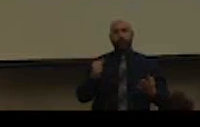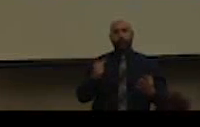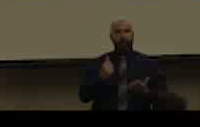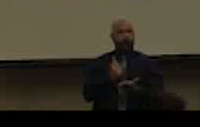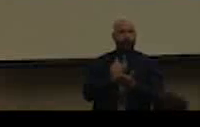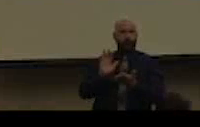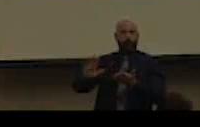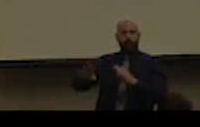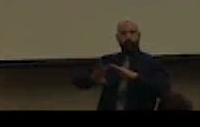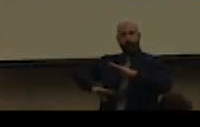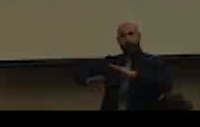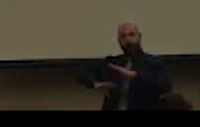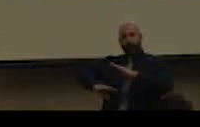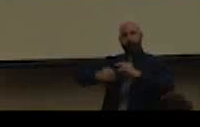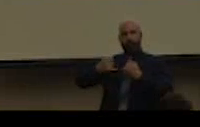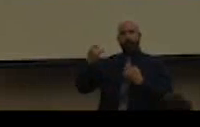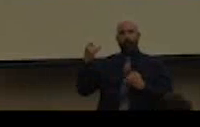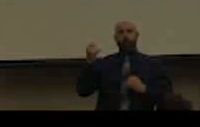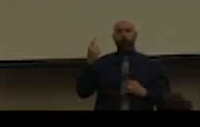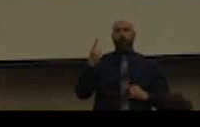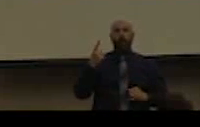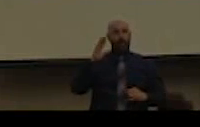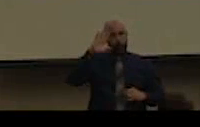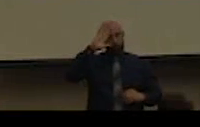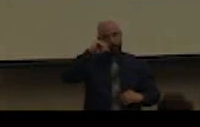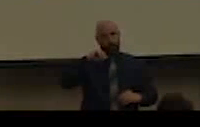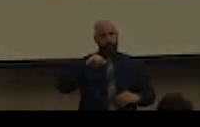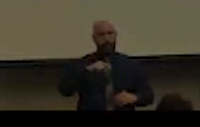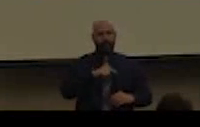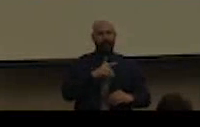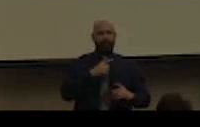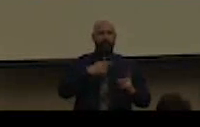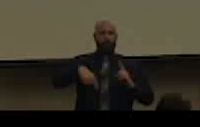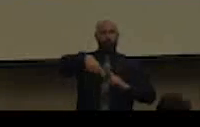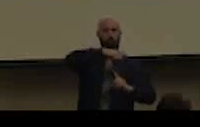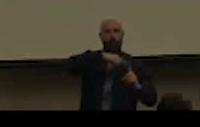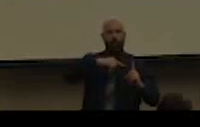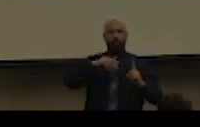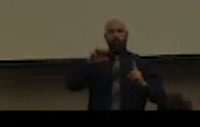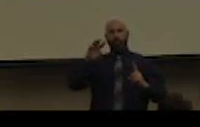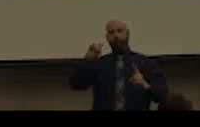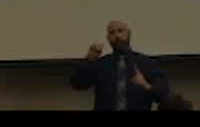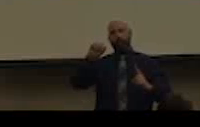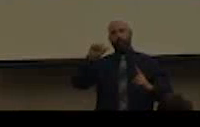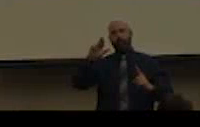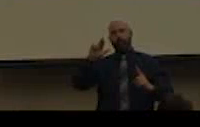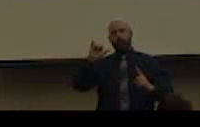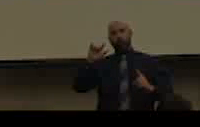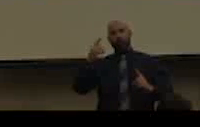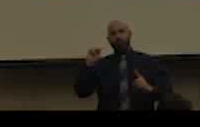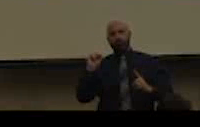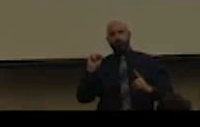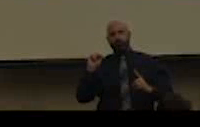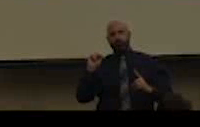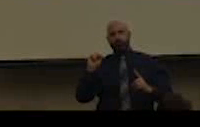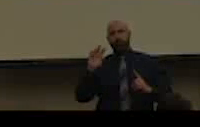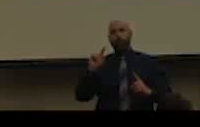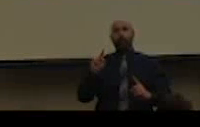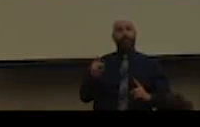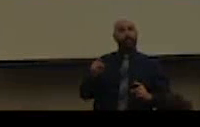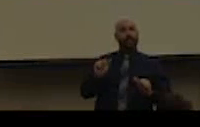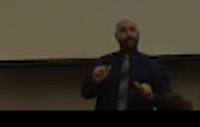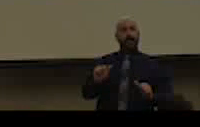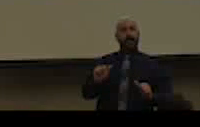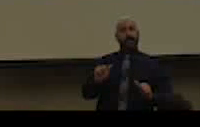So that, again, I realize this feels around the margins given the scope of what we're talking about, but day to day can be the difference between centers opening